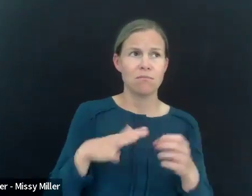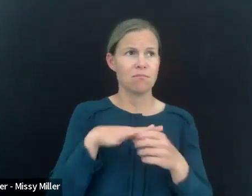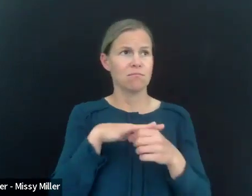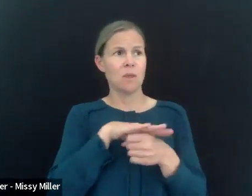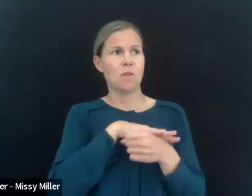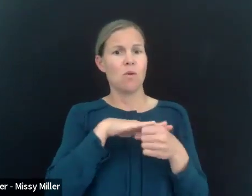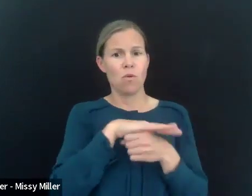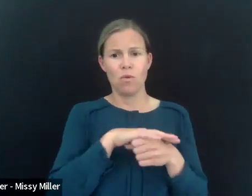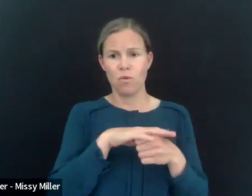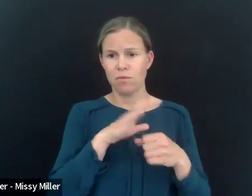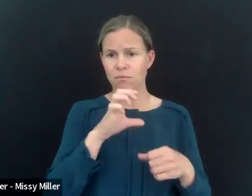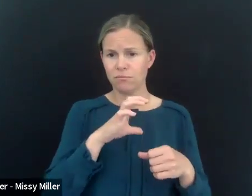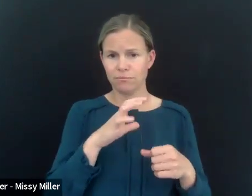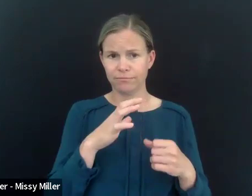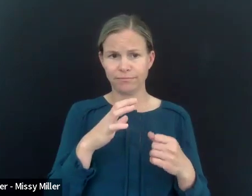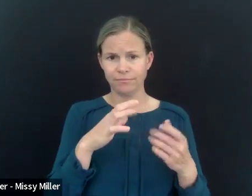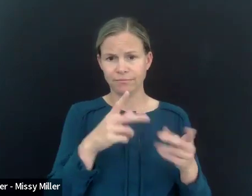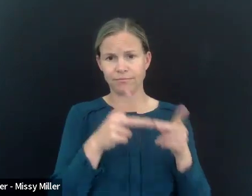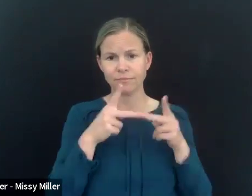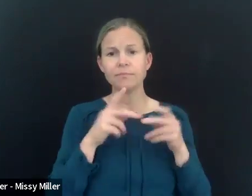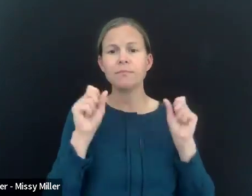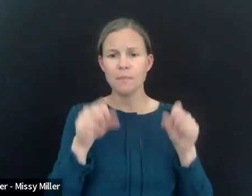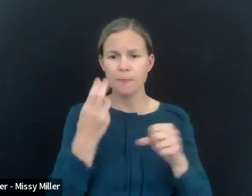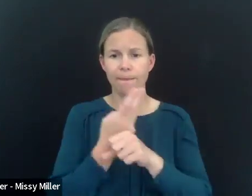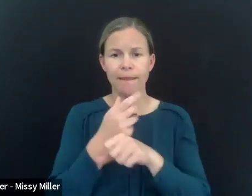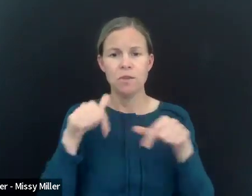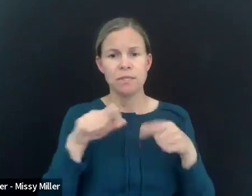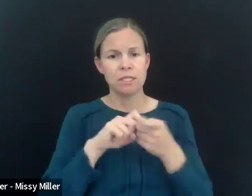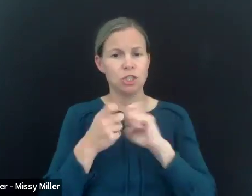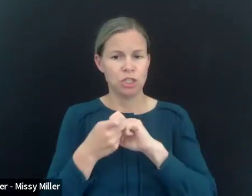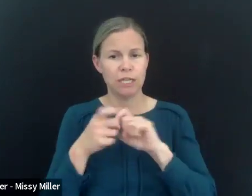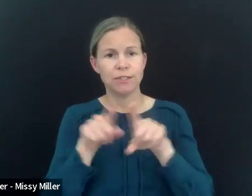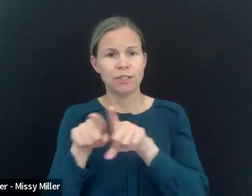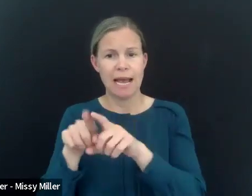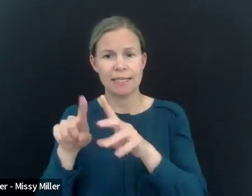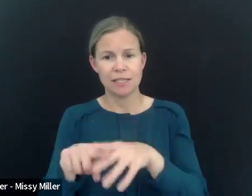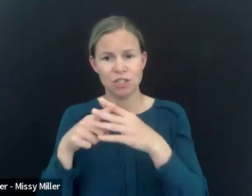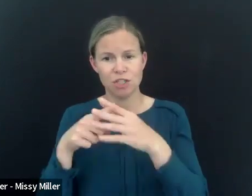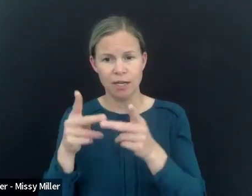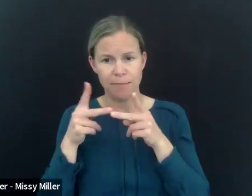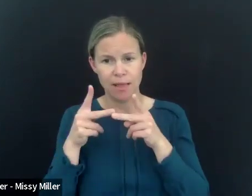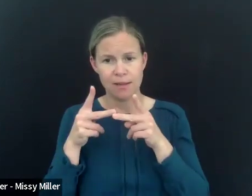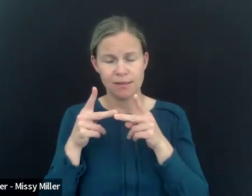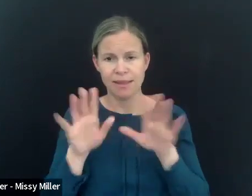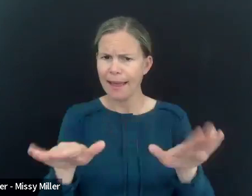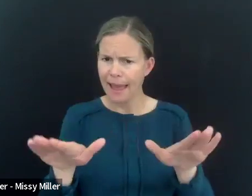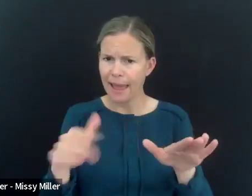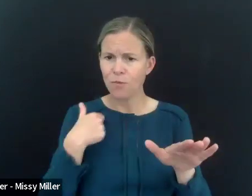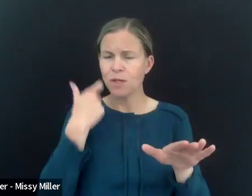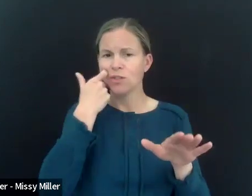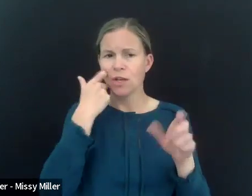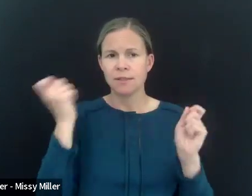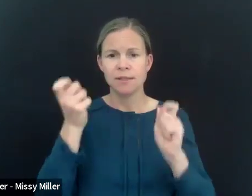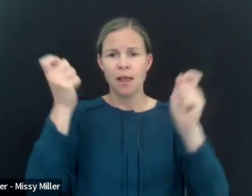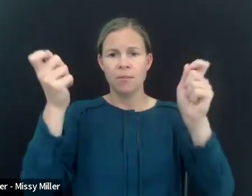use this resolution as a starting point to that conversation to say, hey, we just celebrated Birth Center Week, and I want to talk